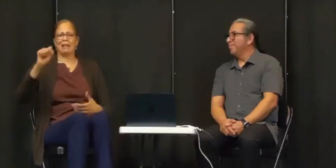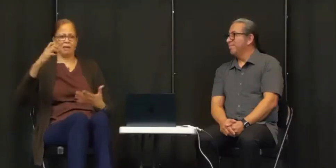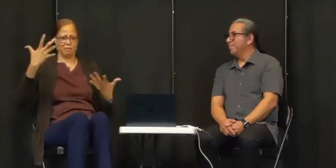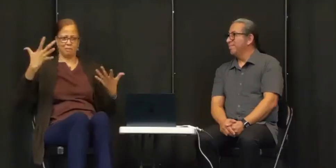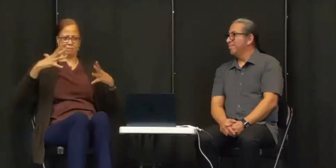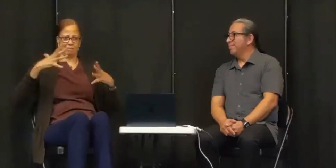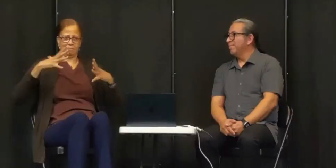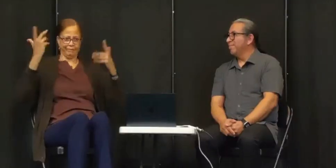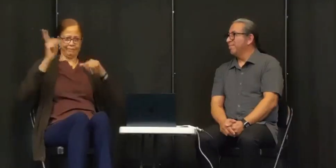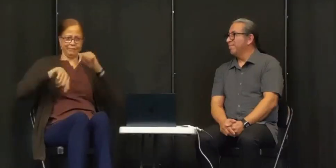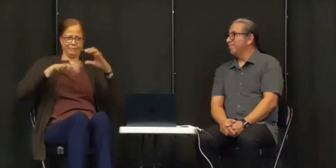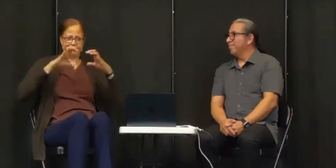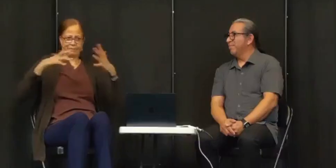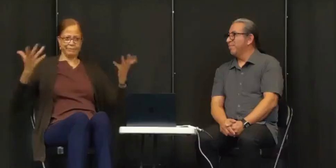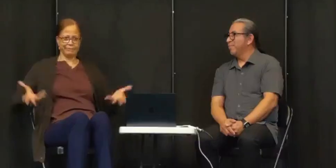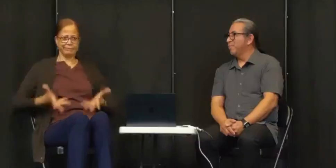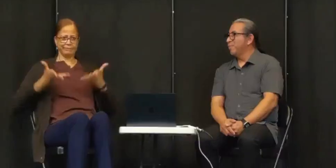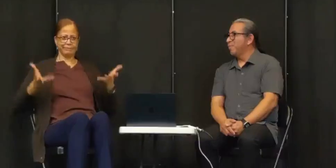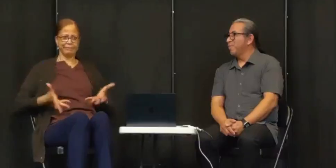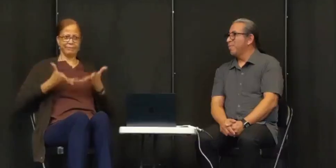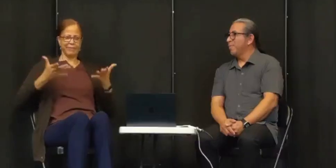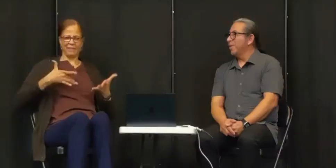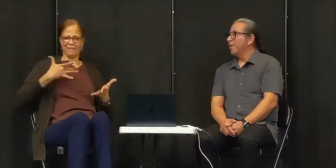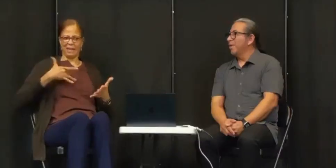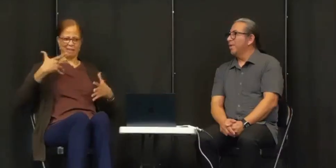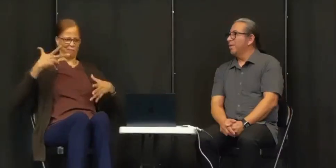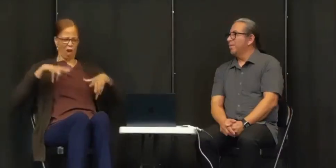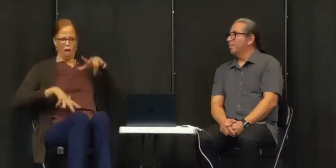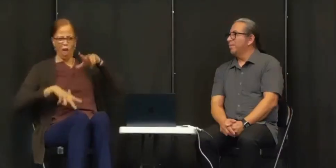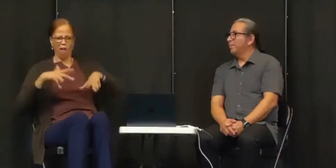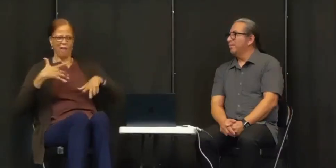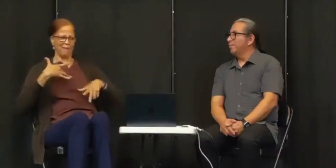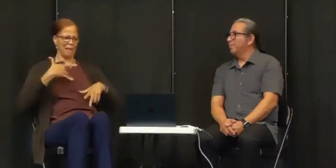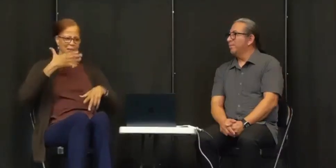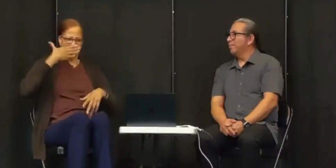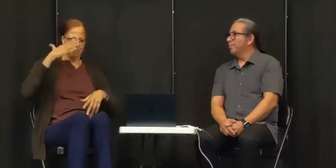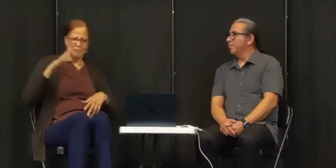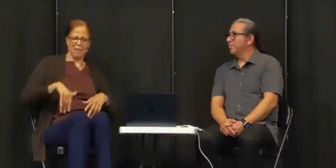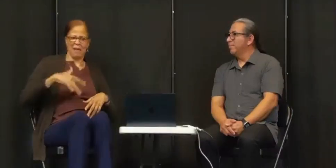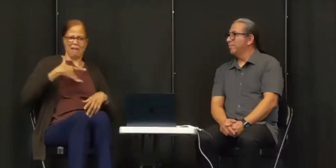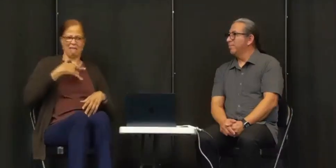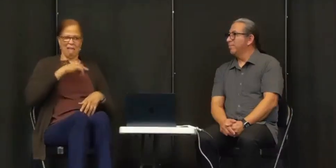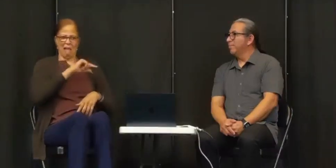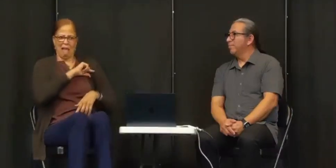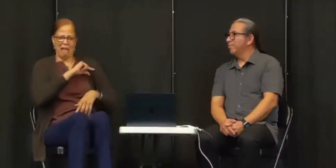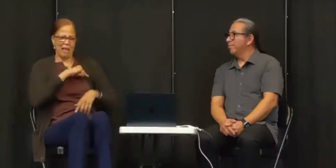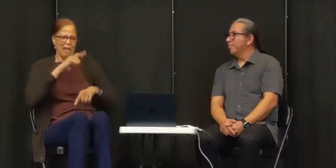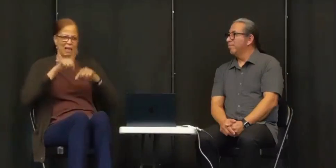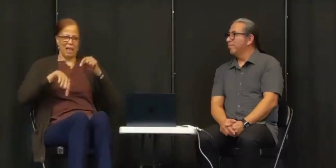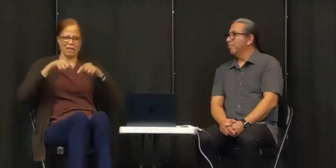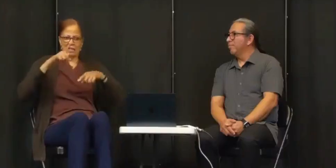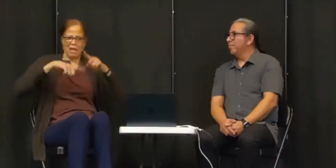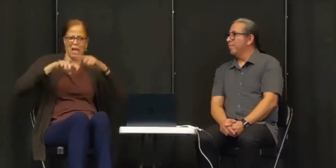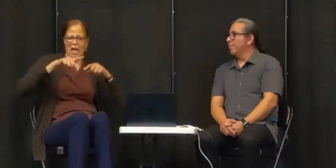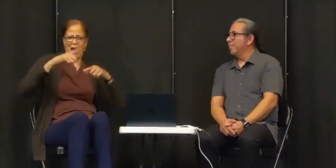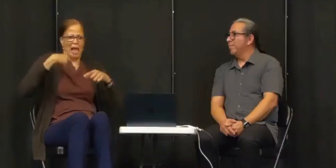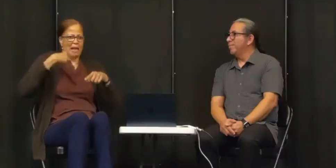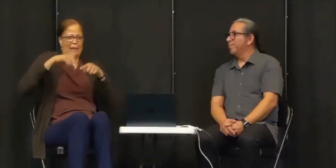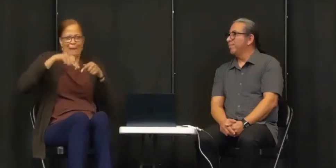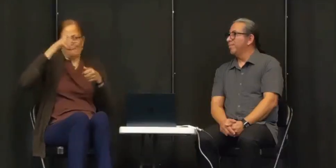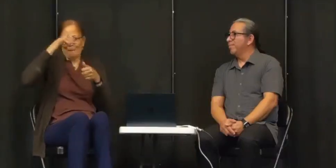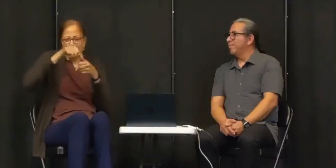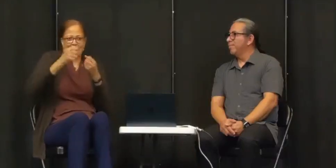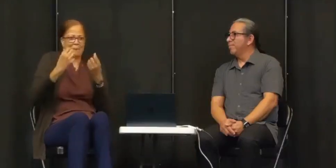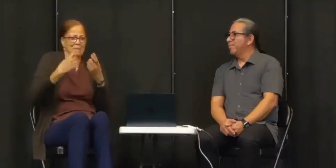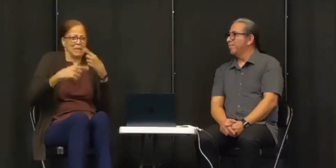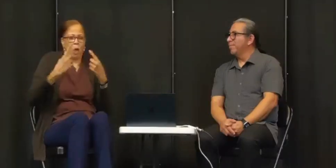felt helpless. They may have felt like, well, there's nothing I can do. I can't even communicate with my family member, with my child. I feel guilty.